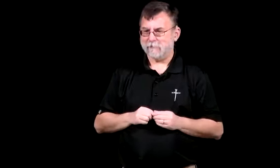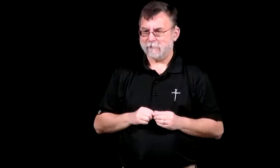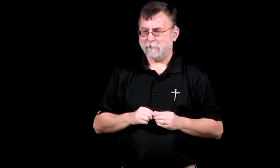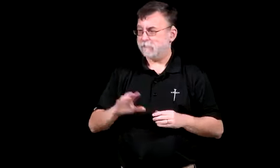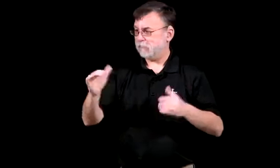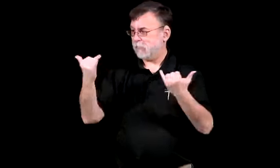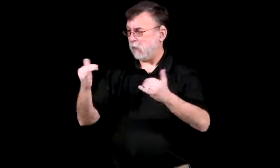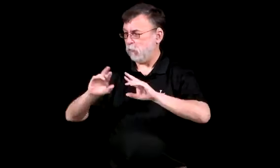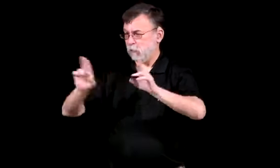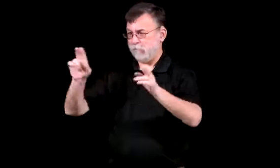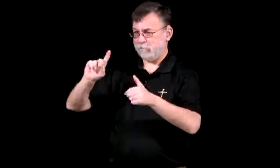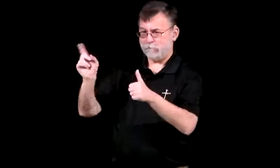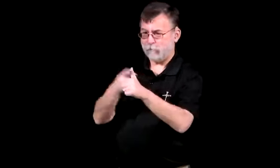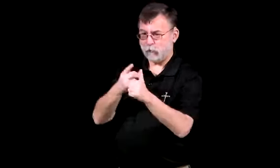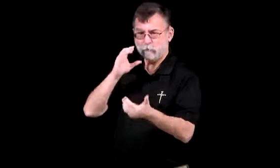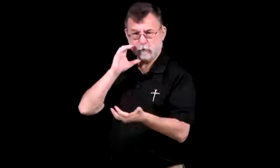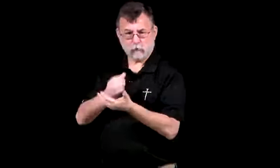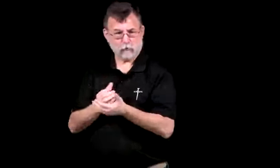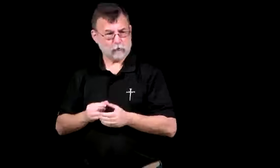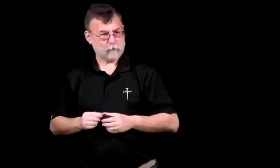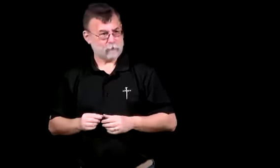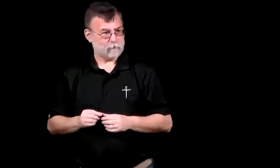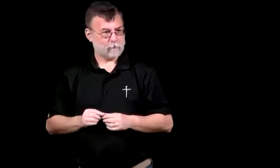are. Let's go ahead and look at the pictures.